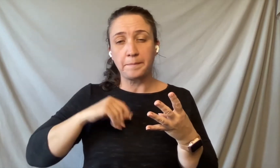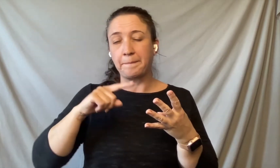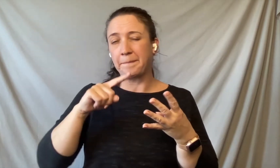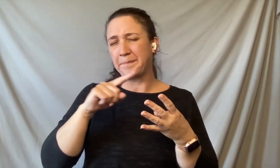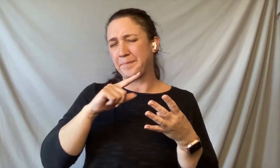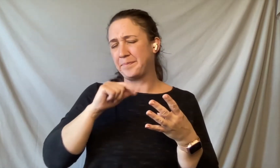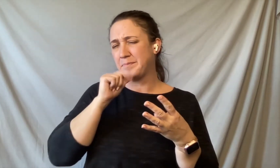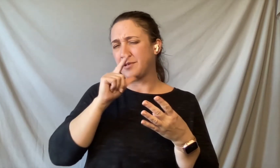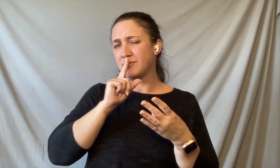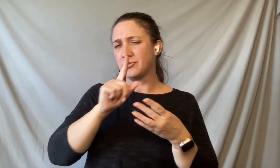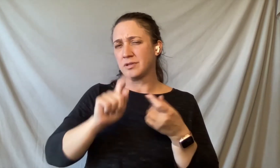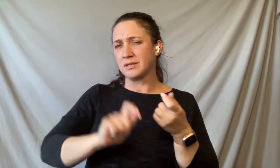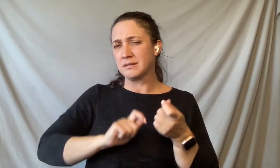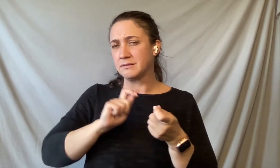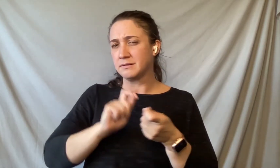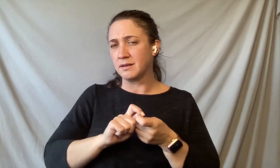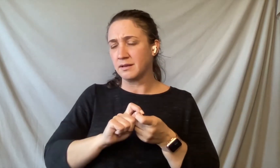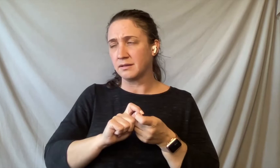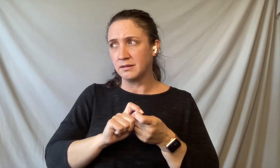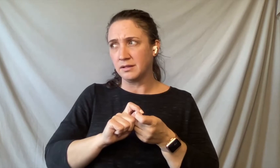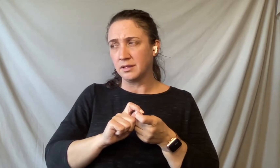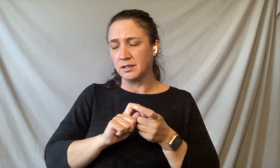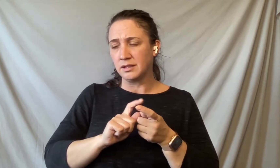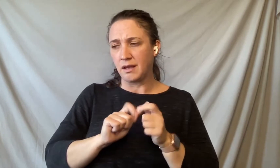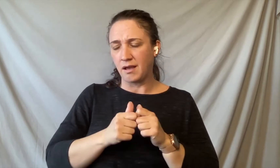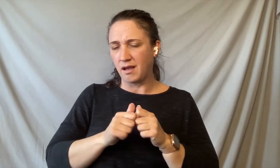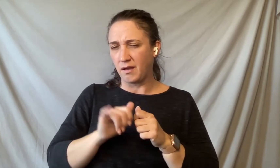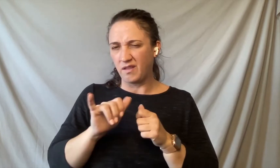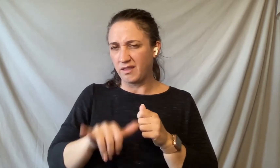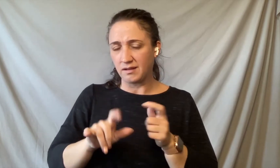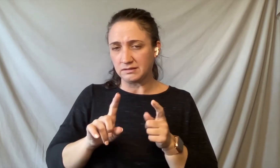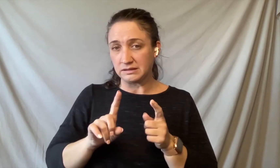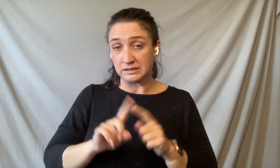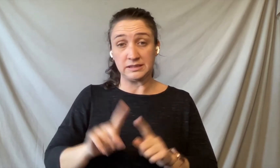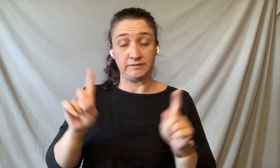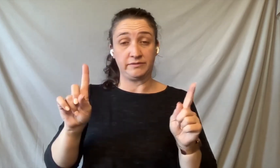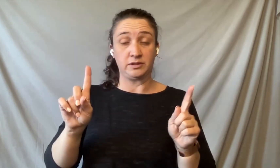exactly sure how that's different, but